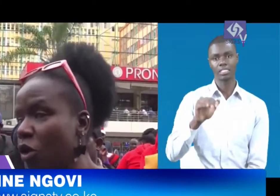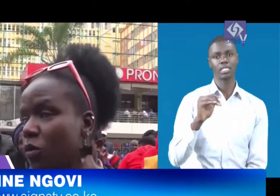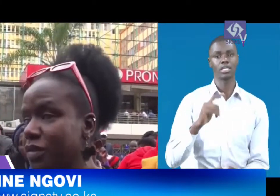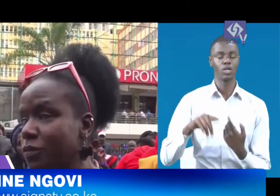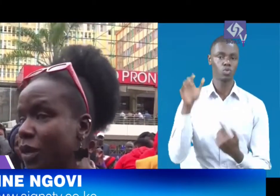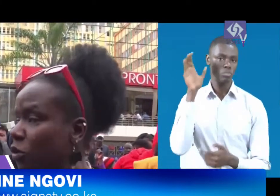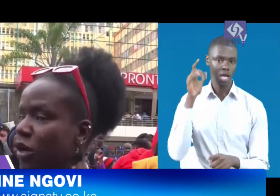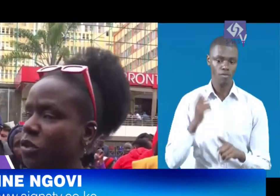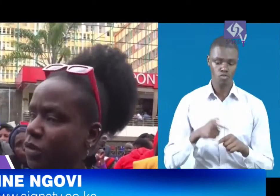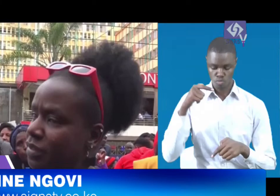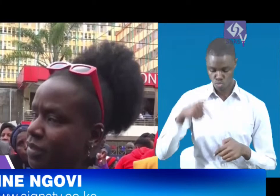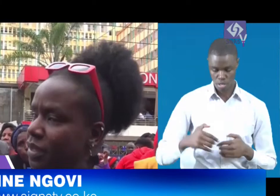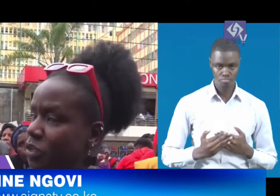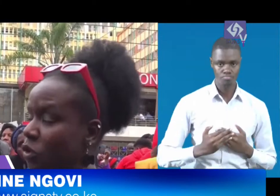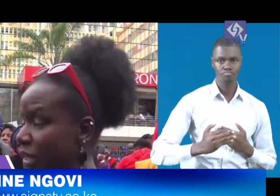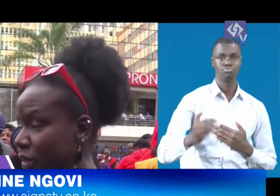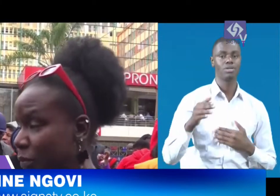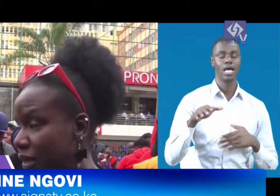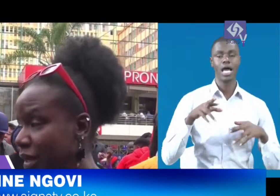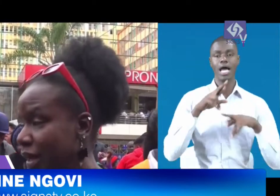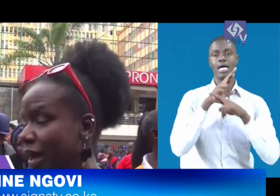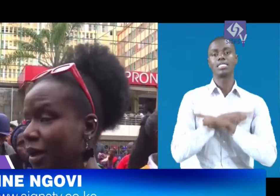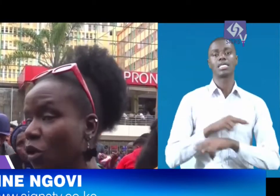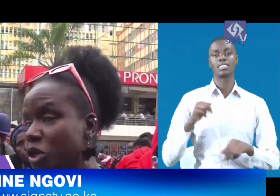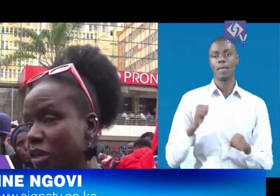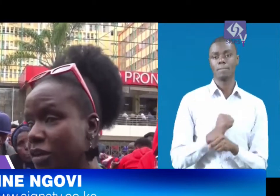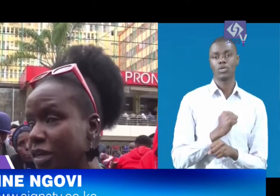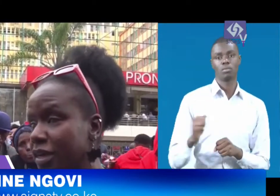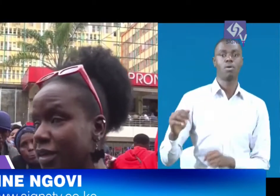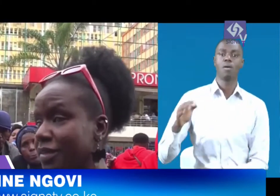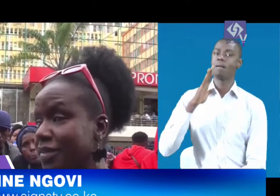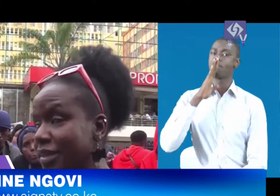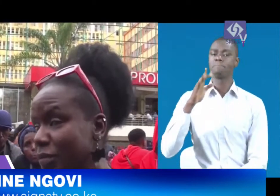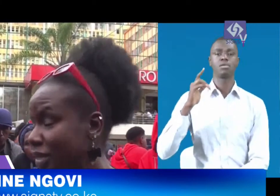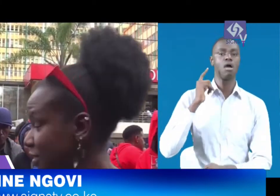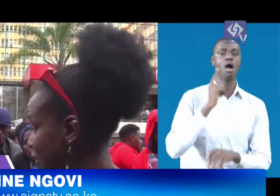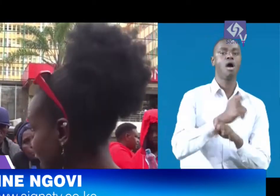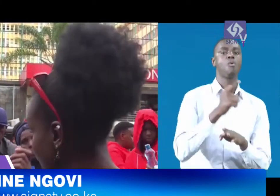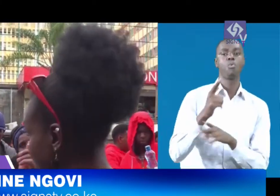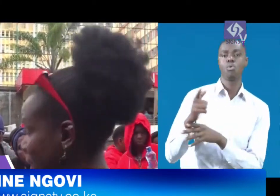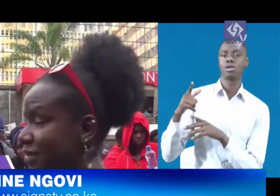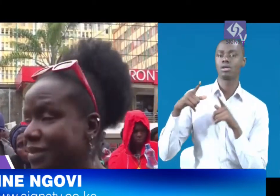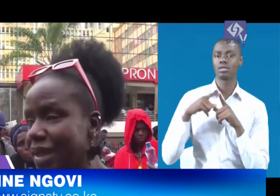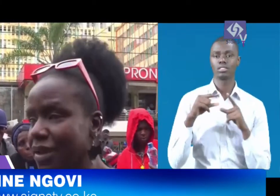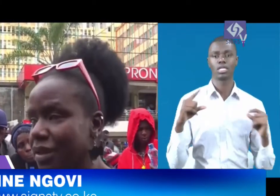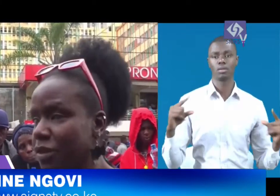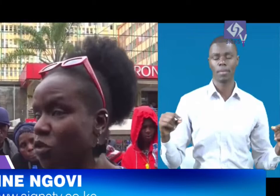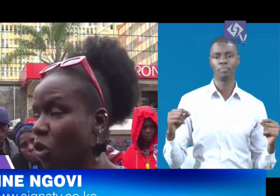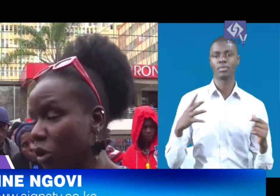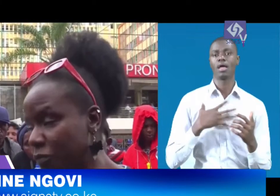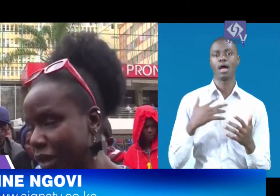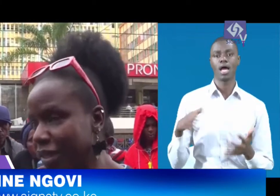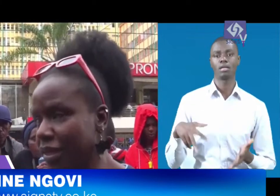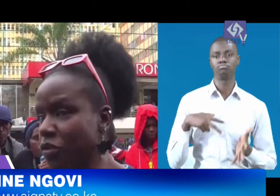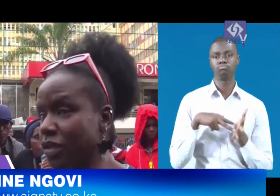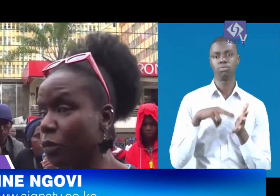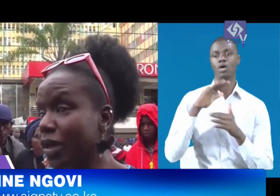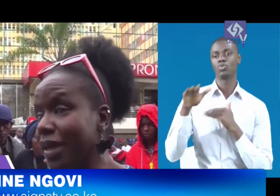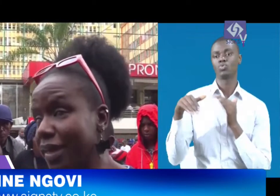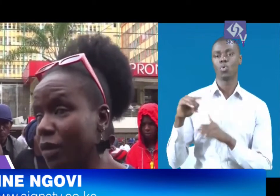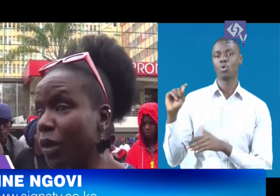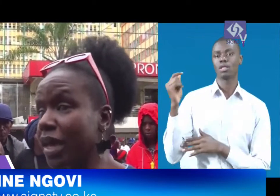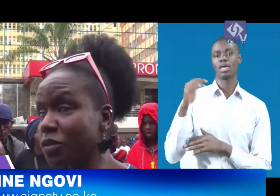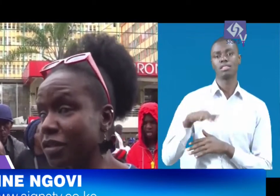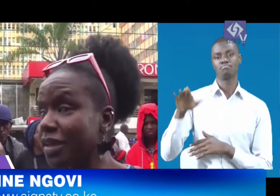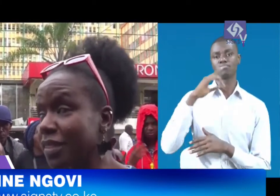From today onwards, we are not going to rest. So let it be a cautionary statement and stand to all of Kenya to